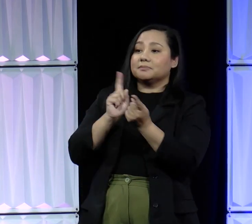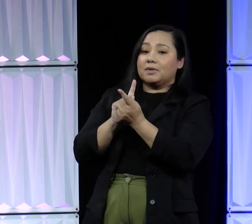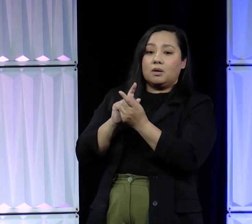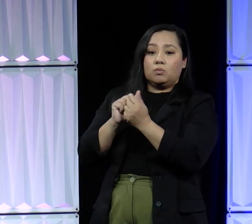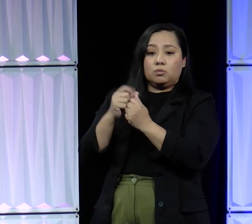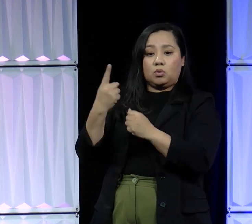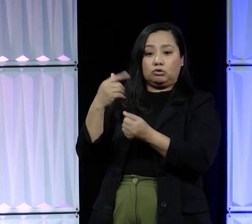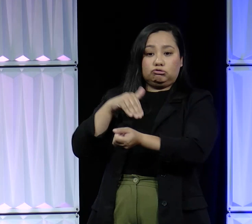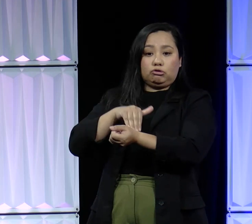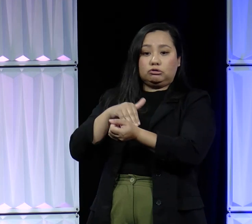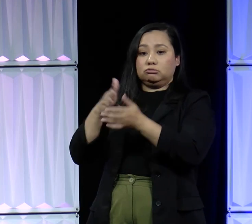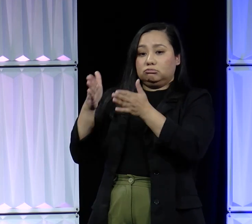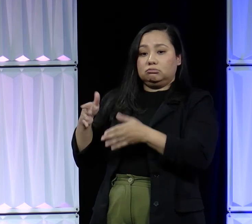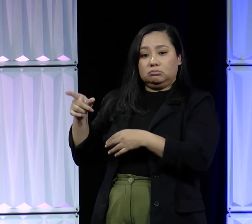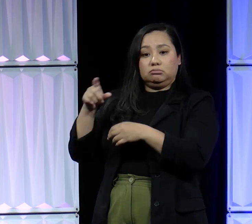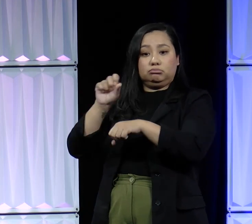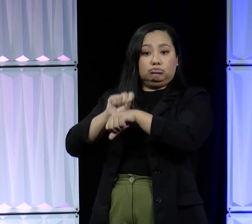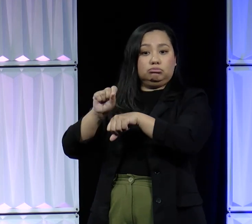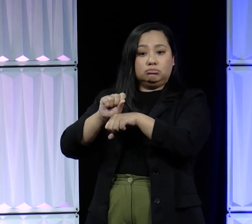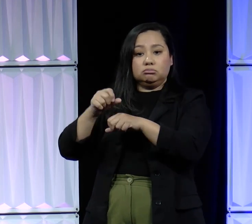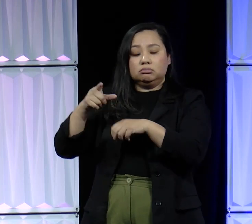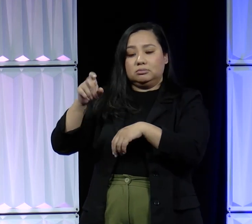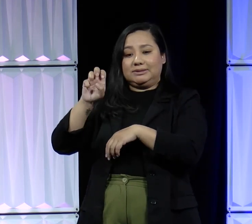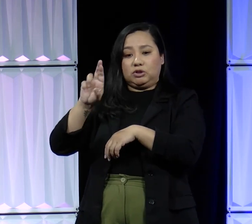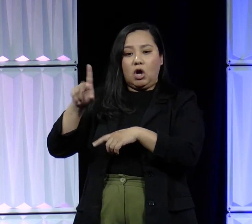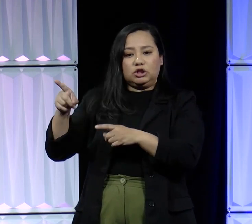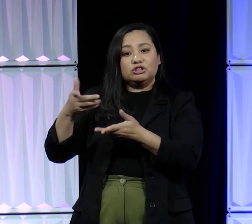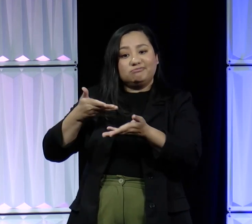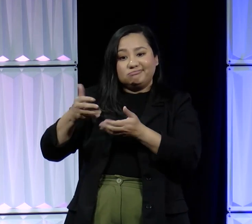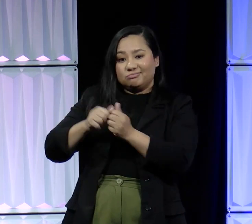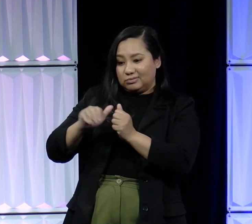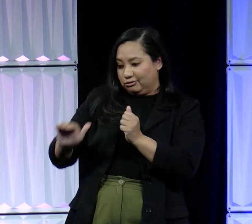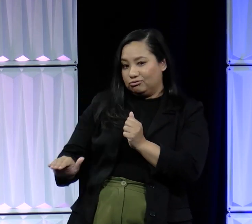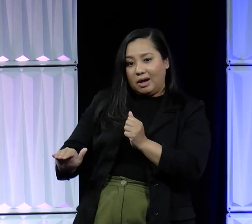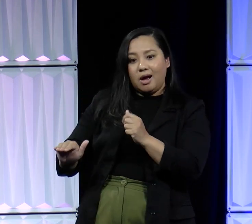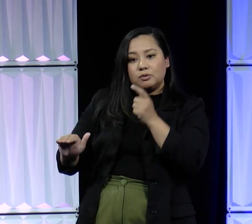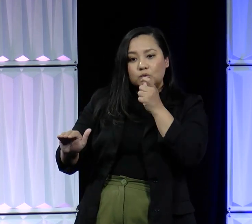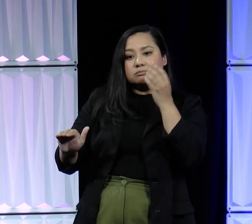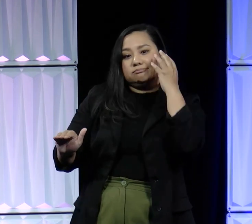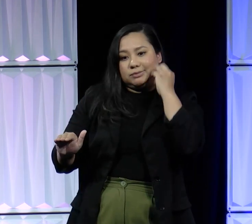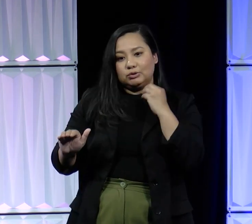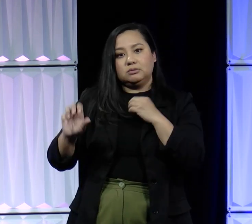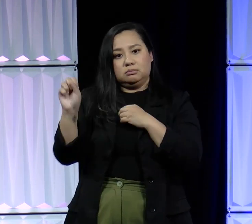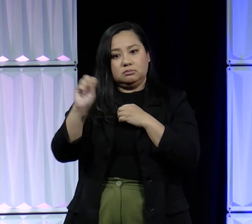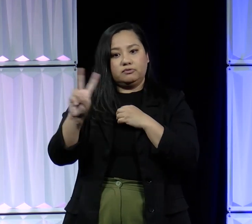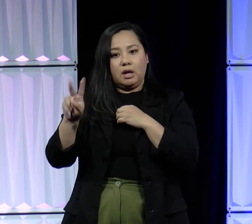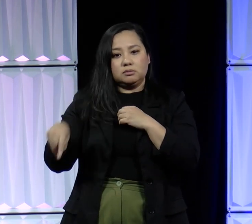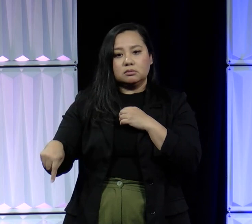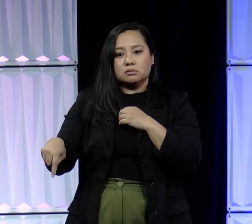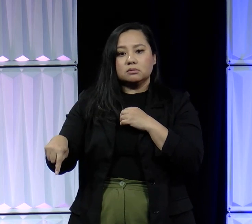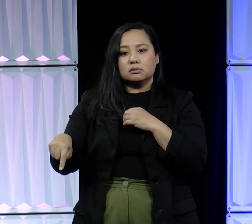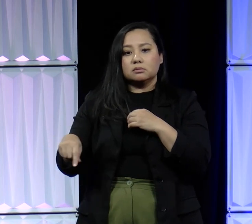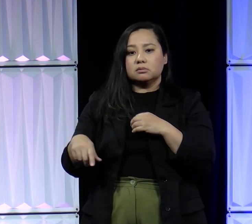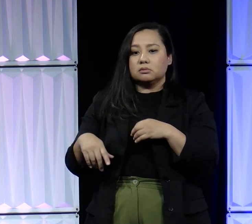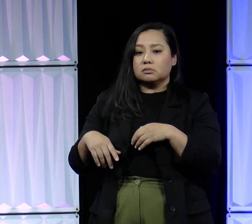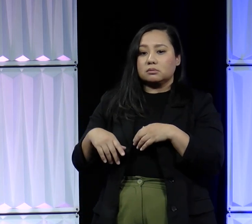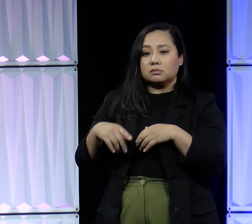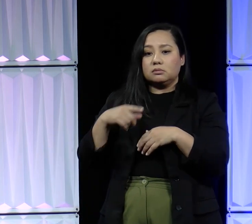or abuse. And they stated that the medical practice in the ER allows treating physicians to assume